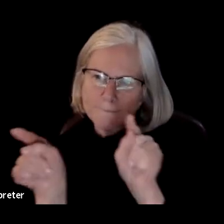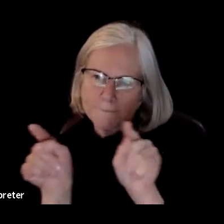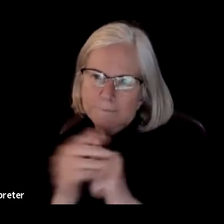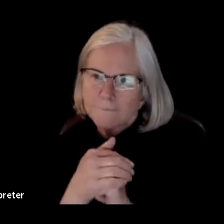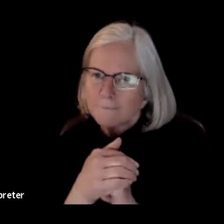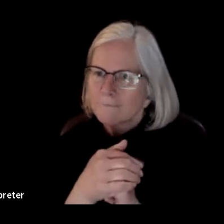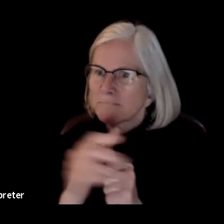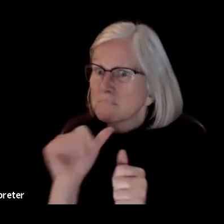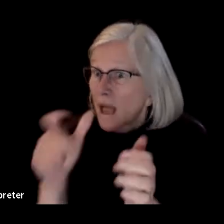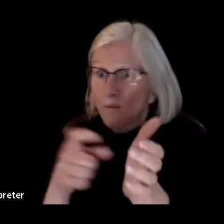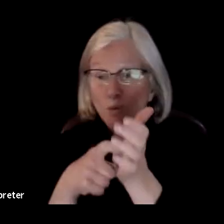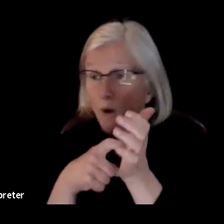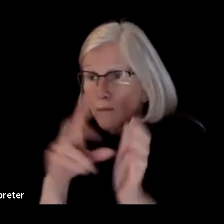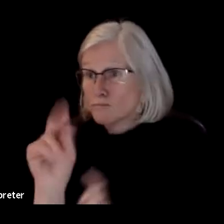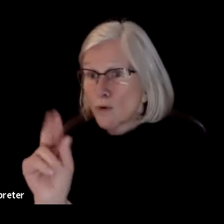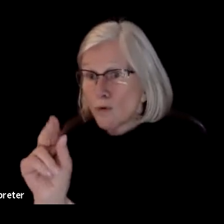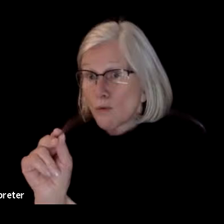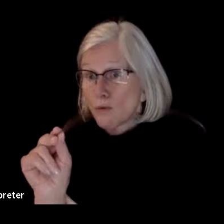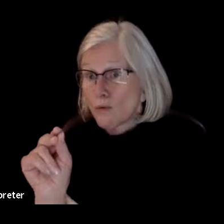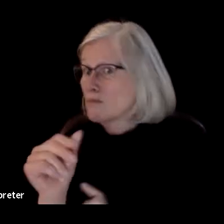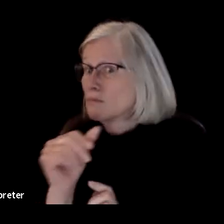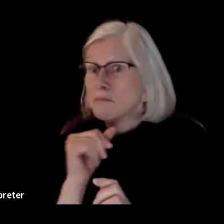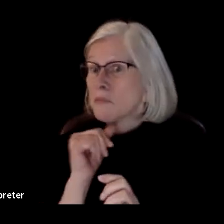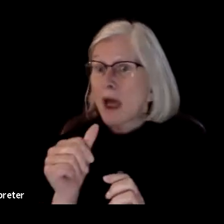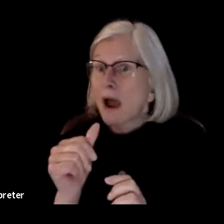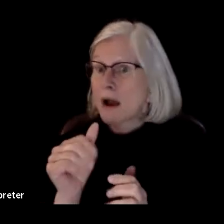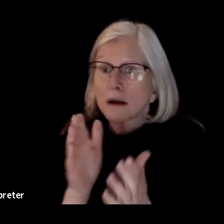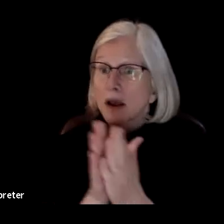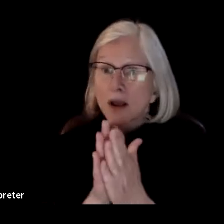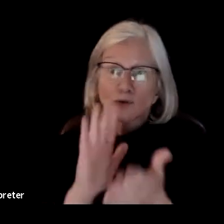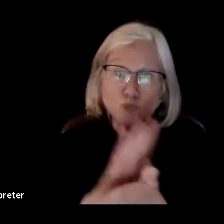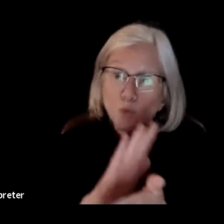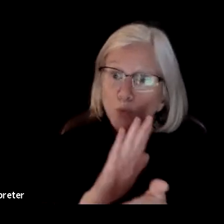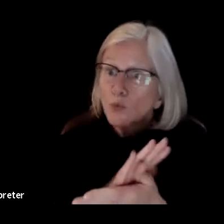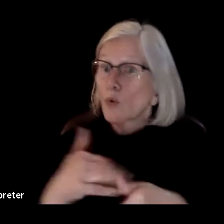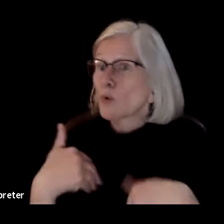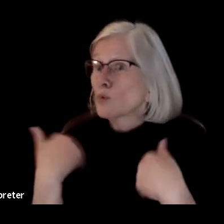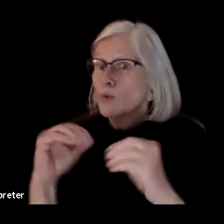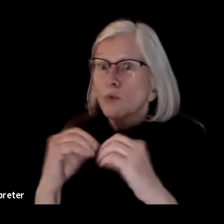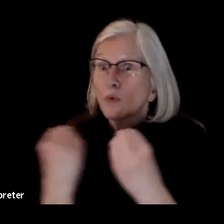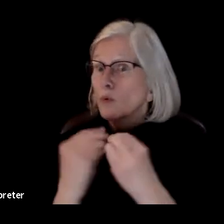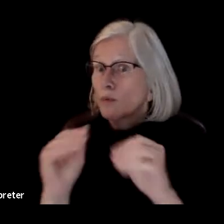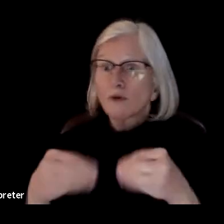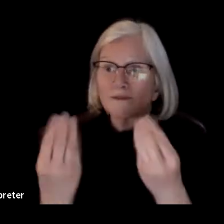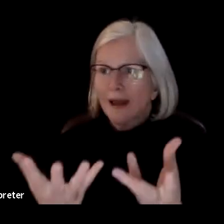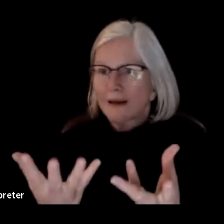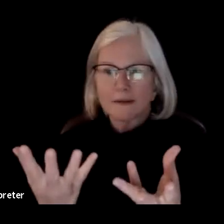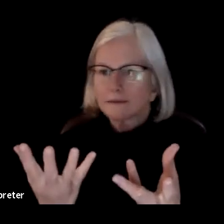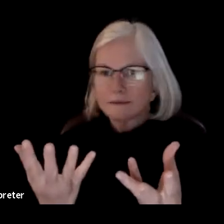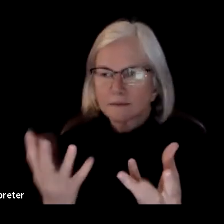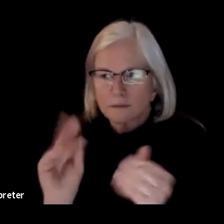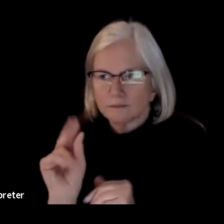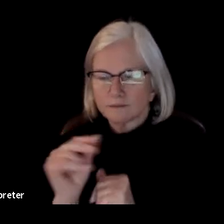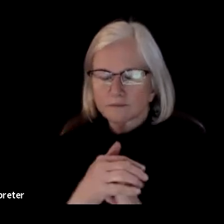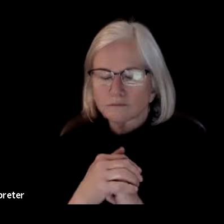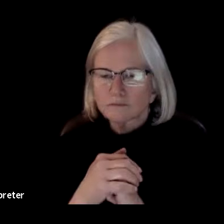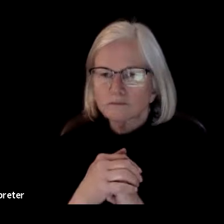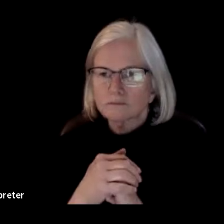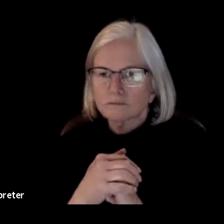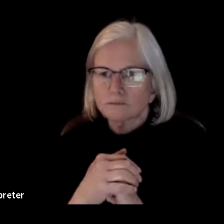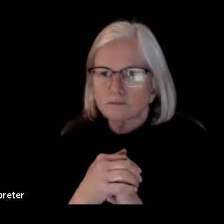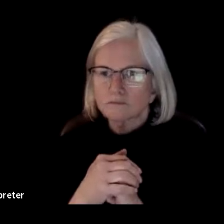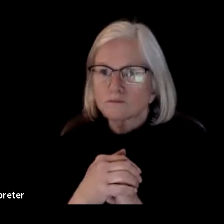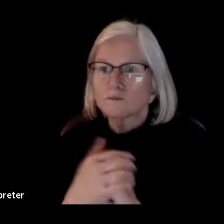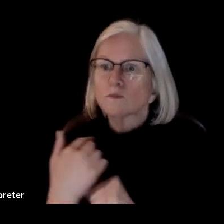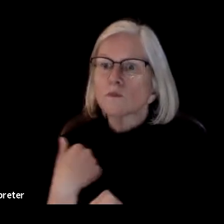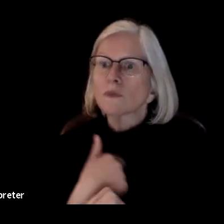We're not asking schools or youth organizations to provide this testing. This is a recommendation for all